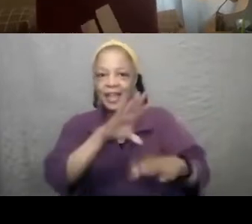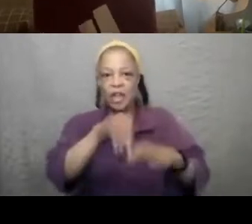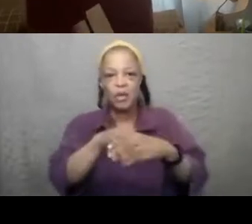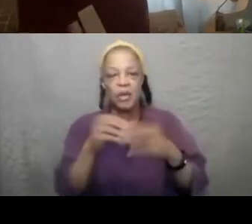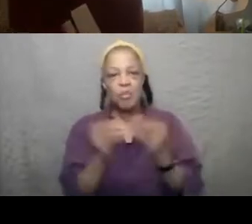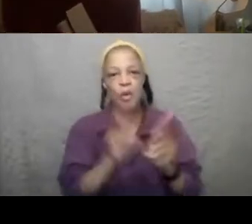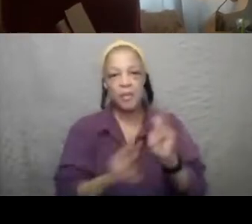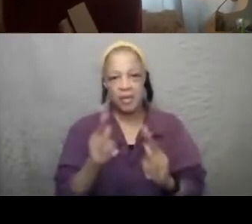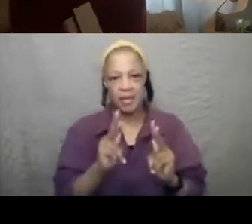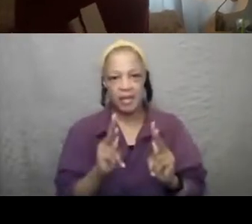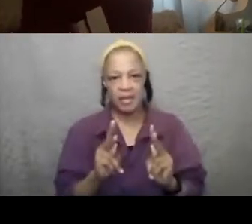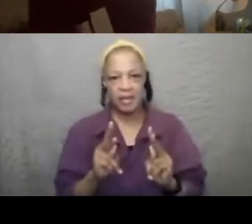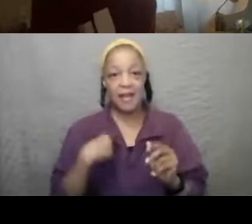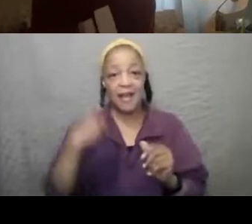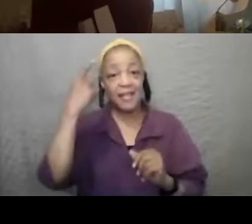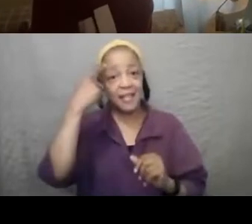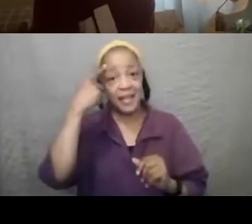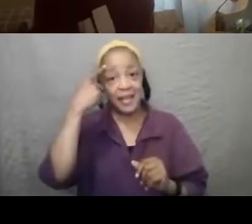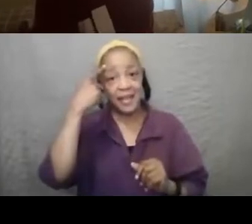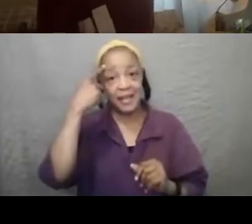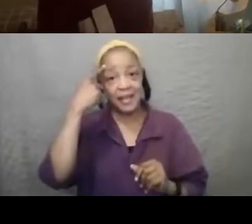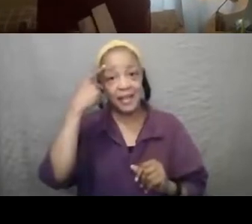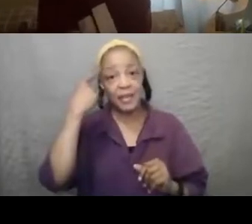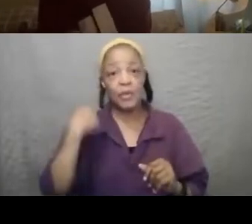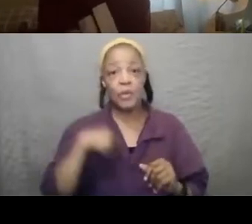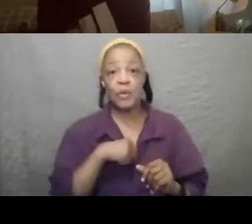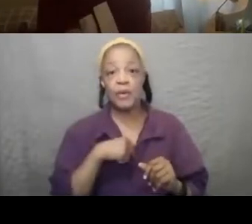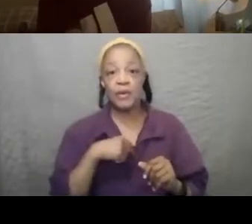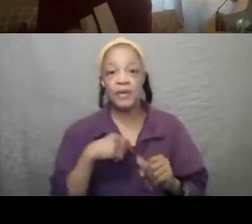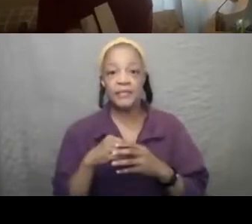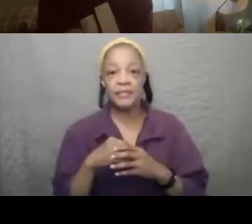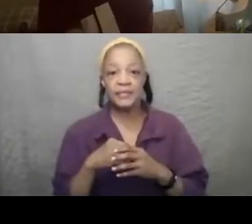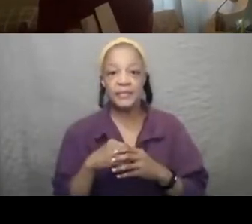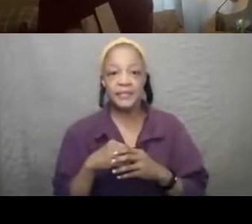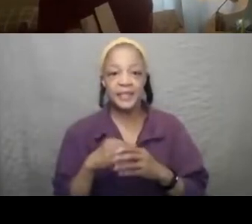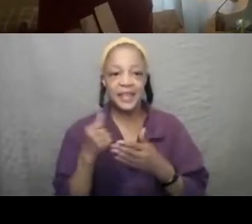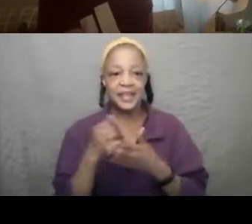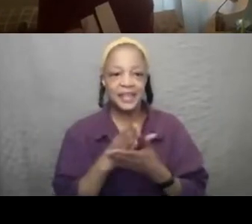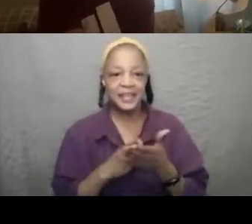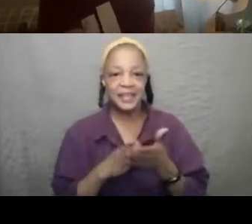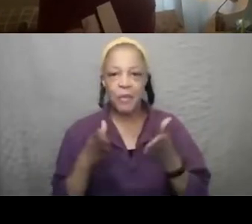know, I think we're saying that we want it all in some ways.